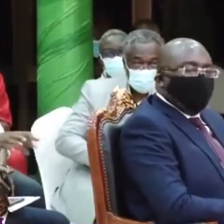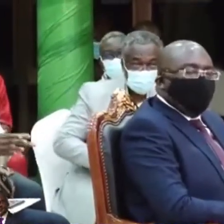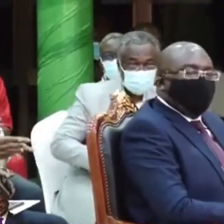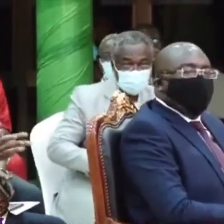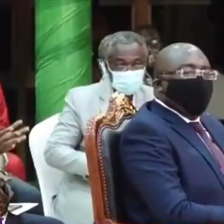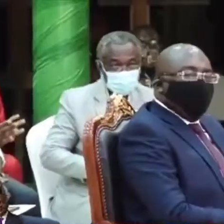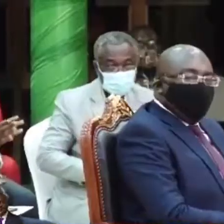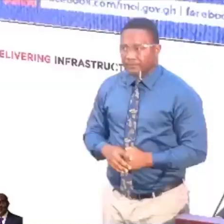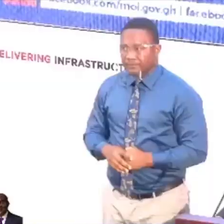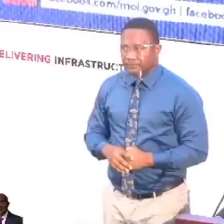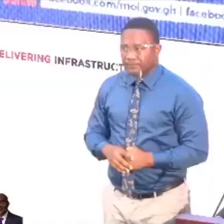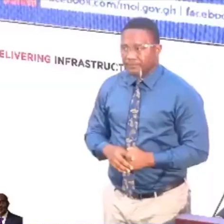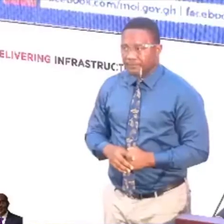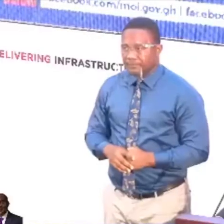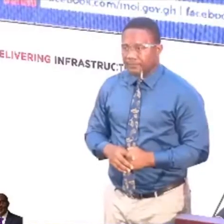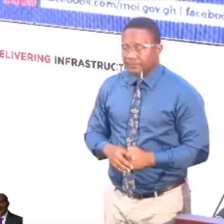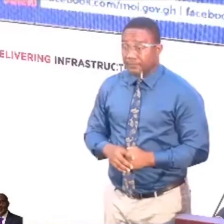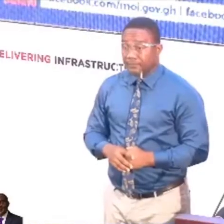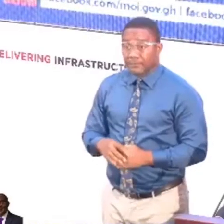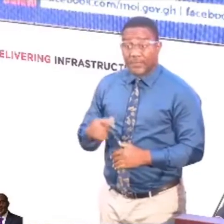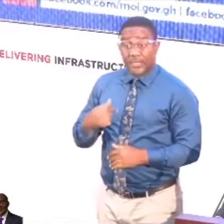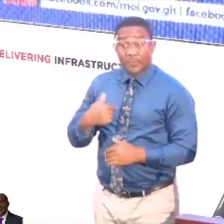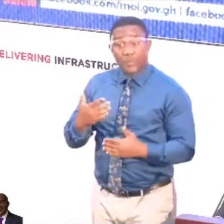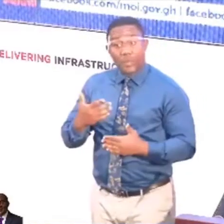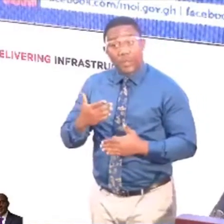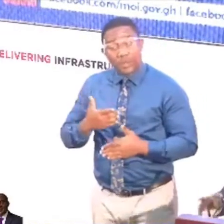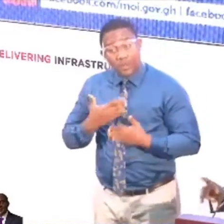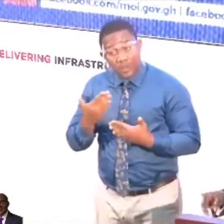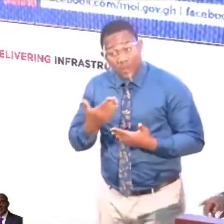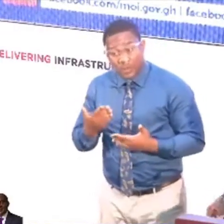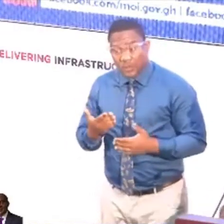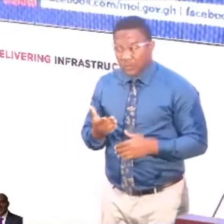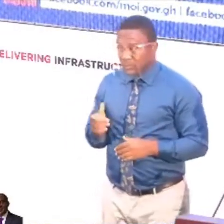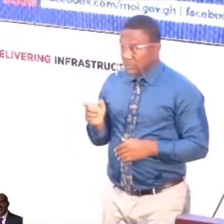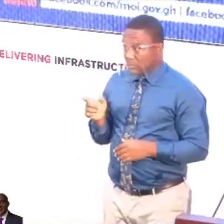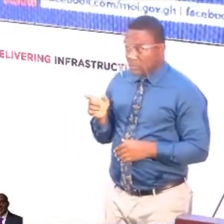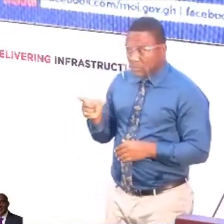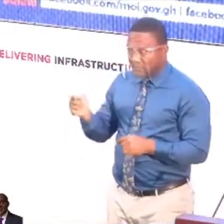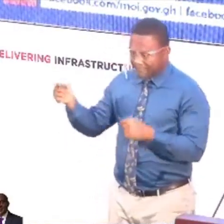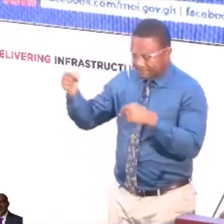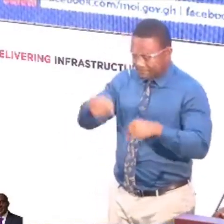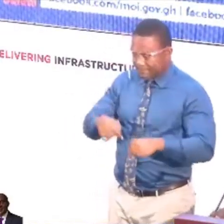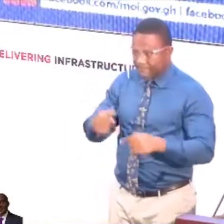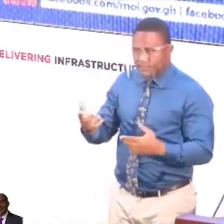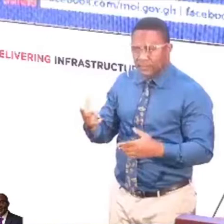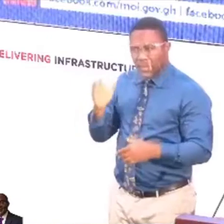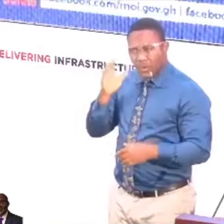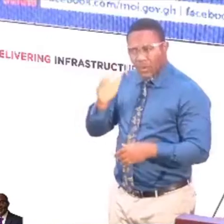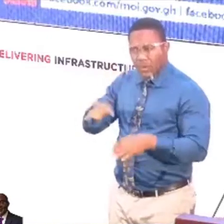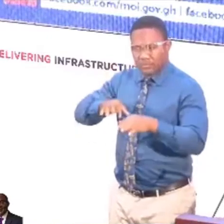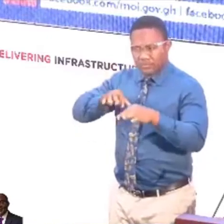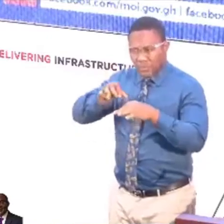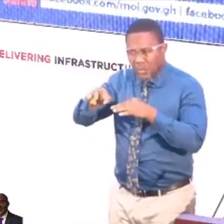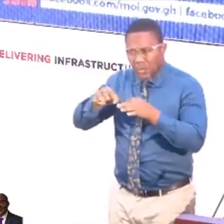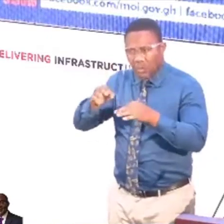And I'm very happy that you are here to take us through